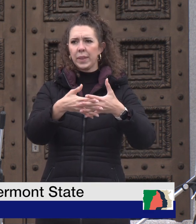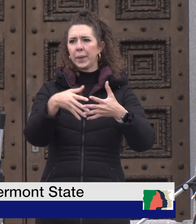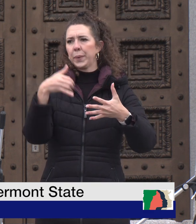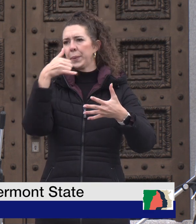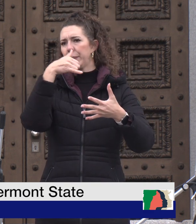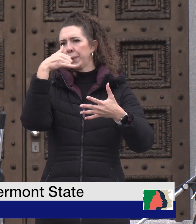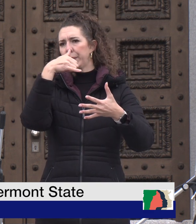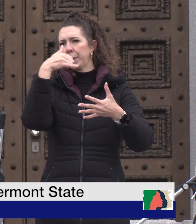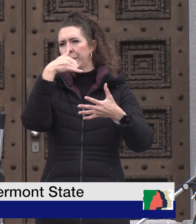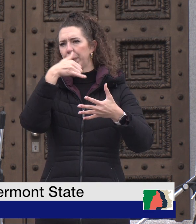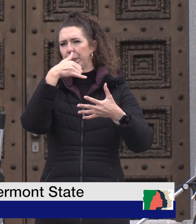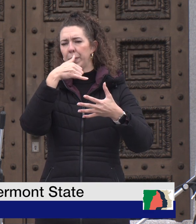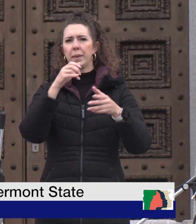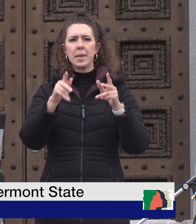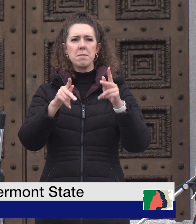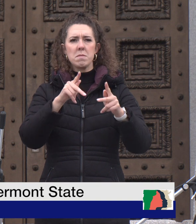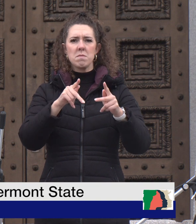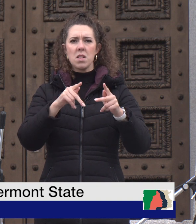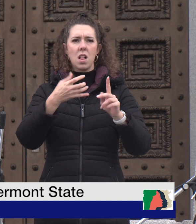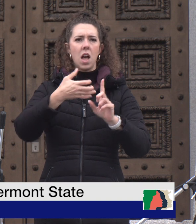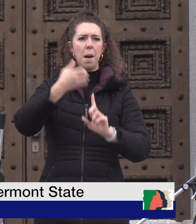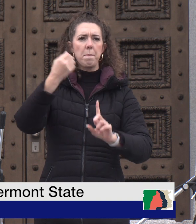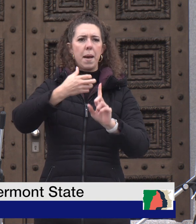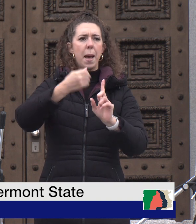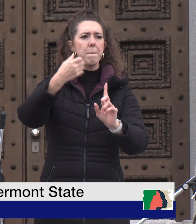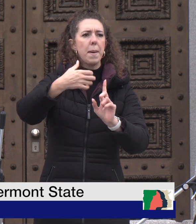under serious attack.